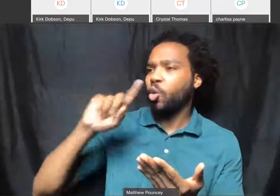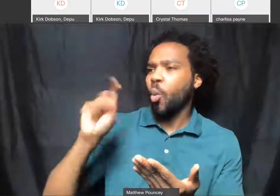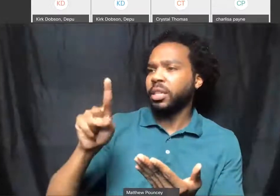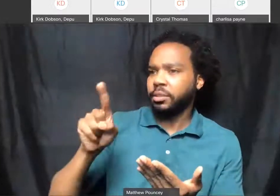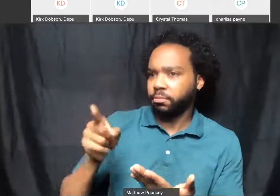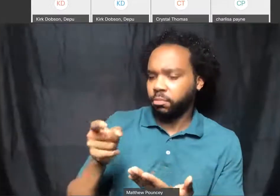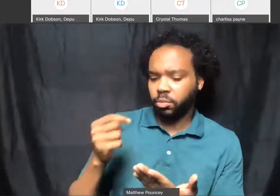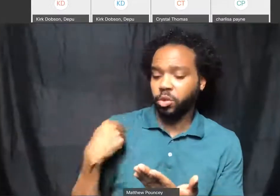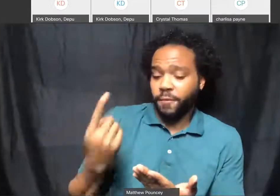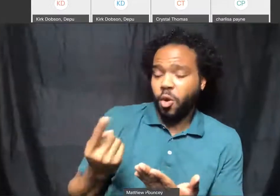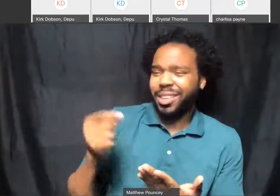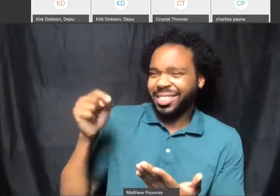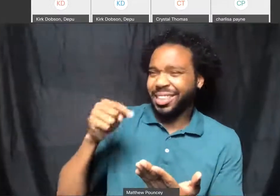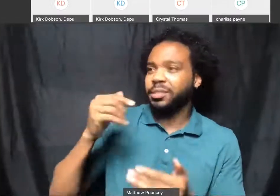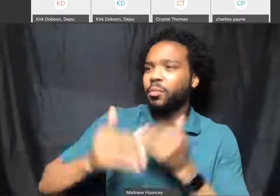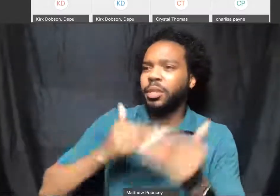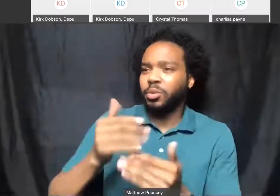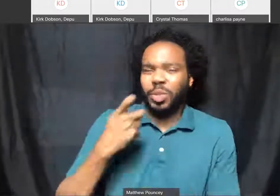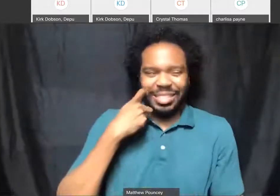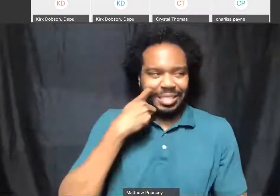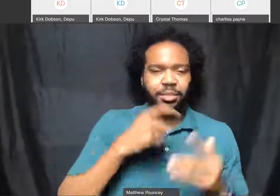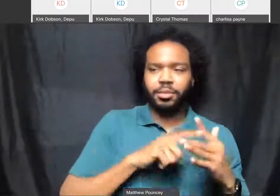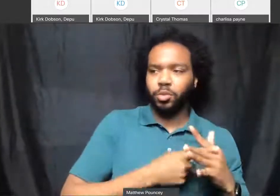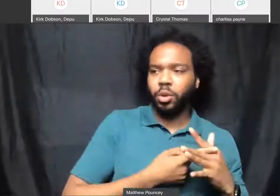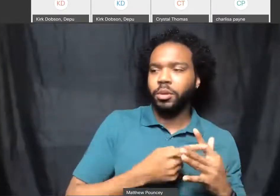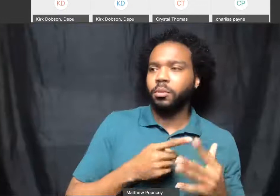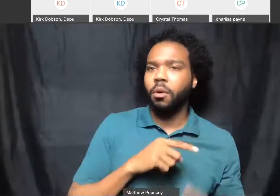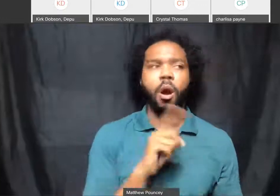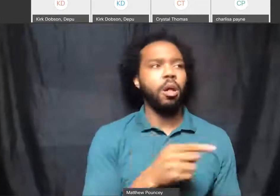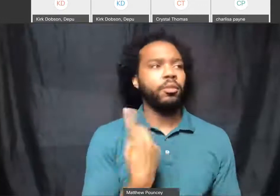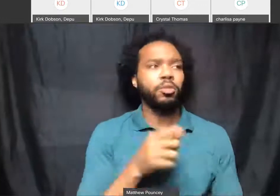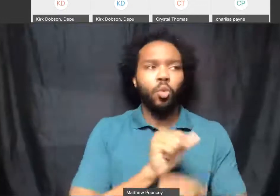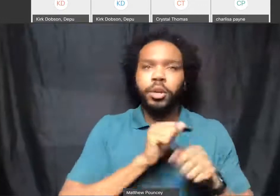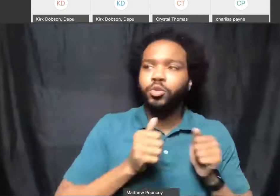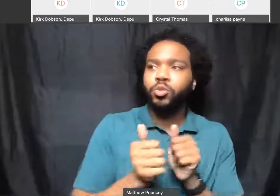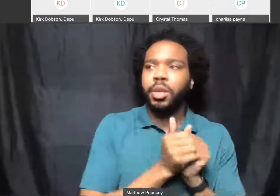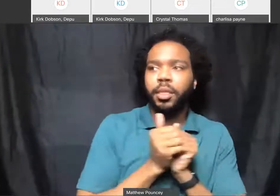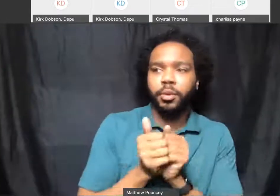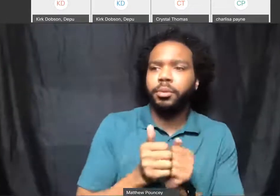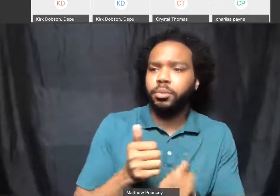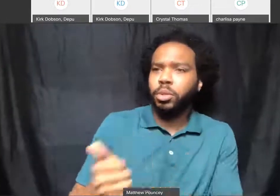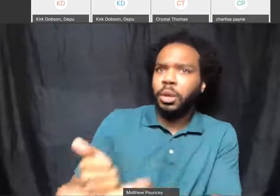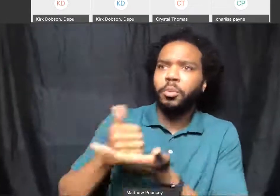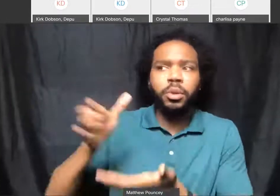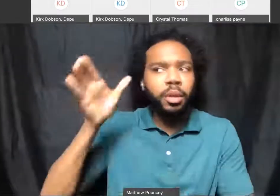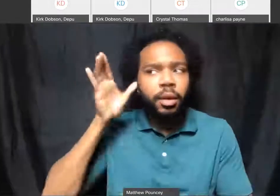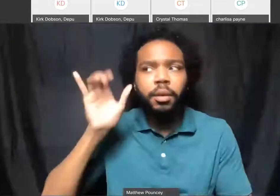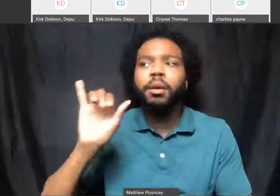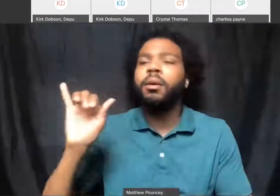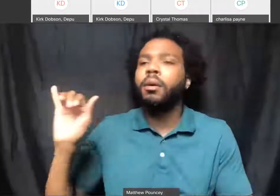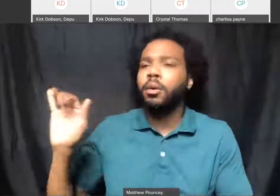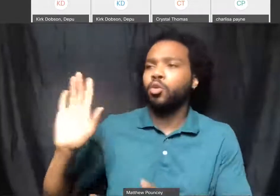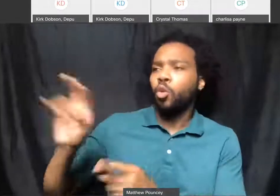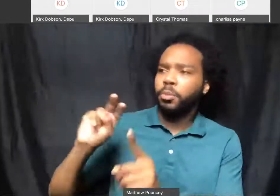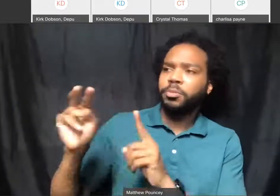It's a process that we're just starting. We're all working together, so it's helpful to hear where things need to